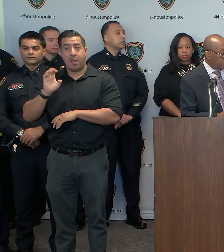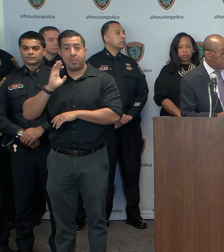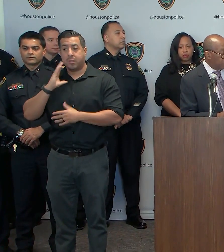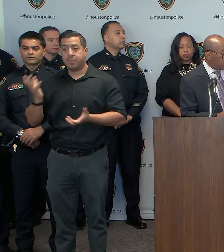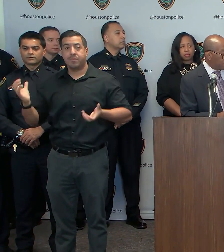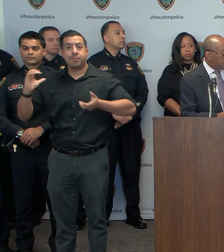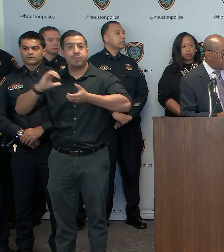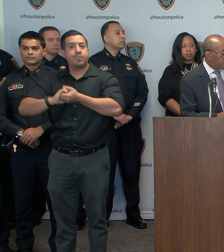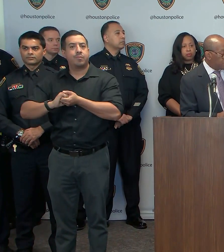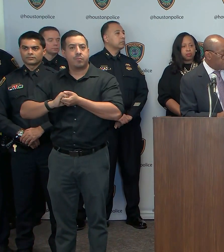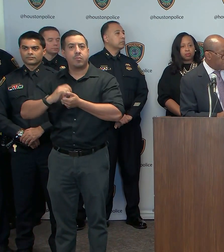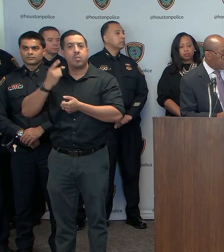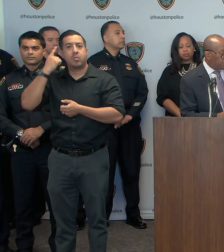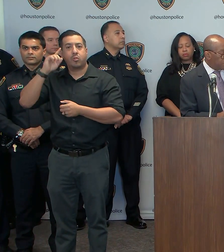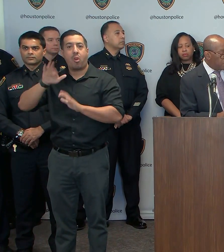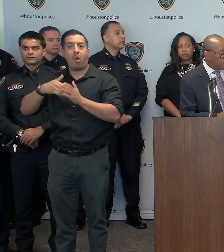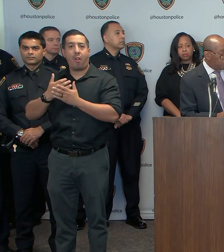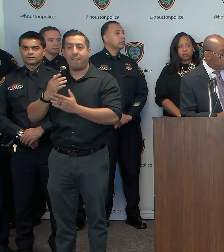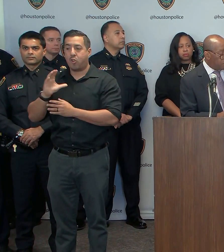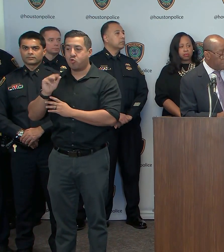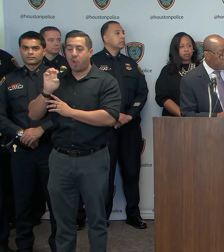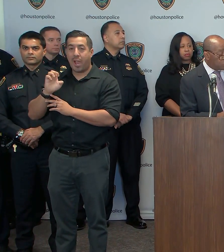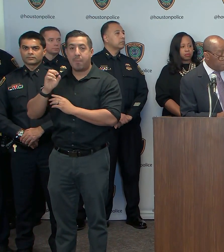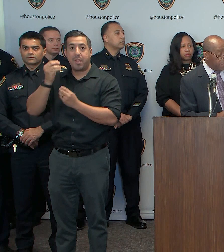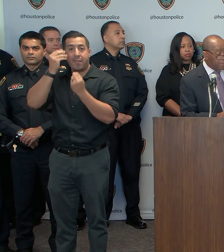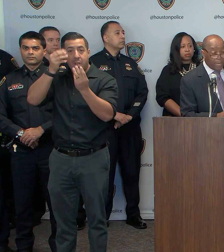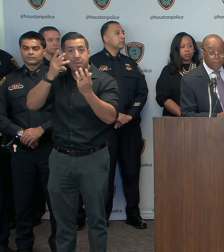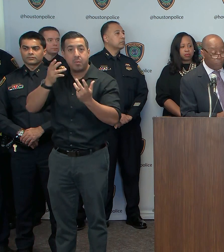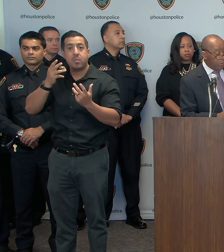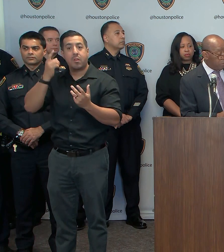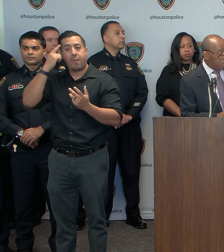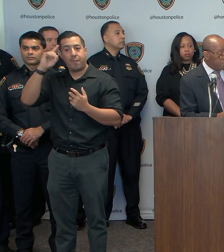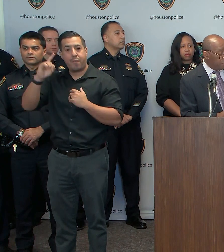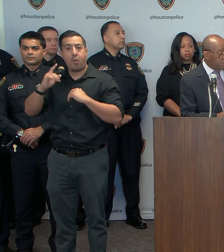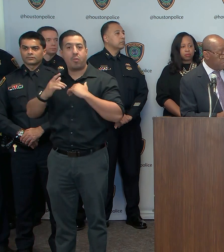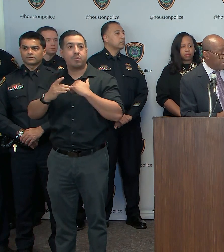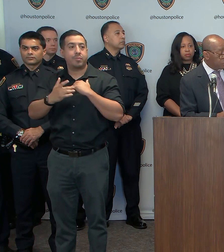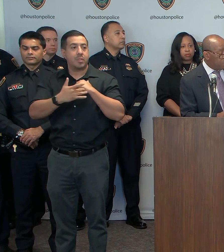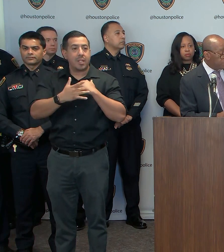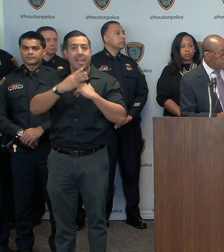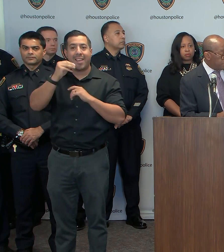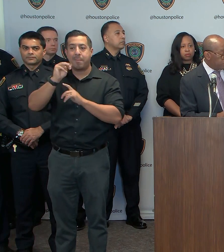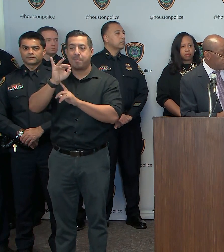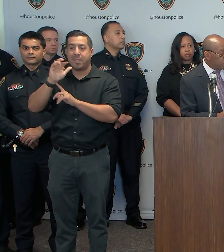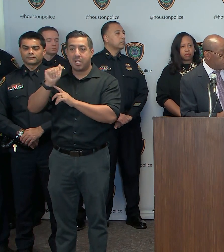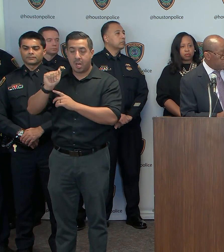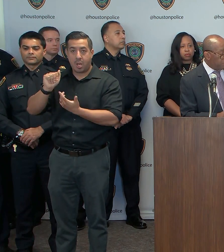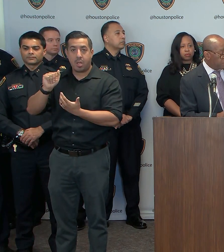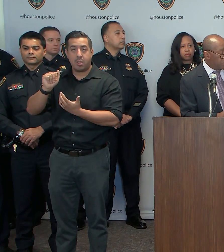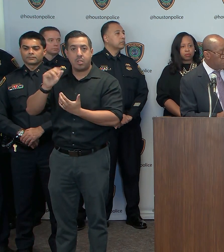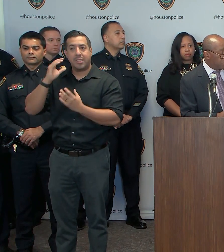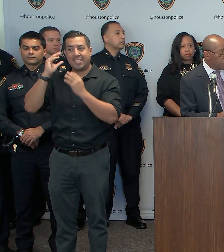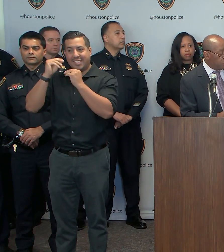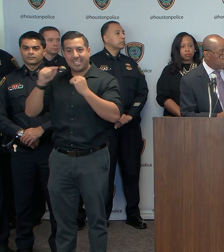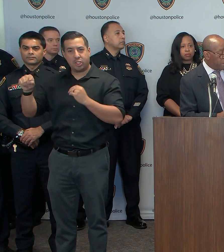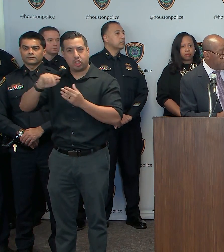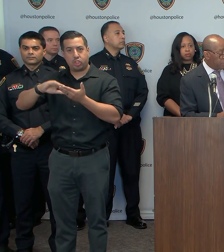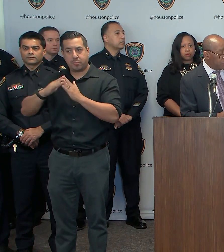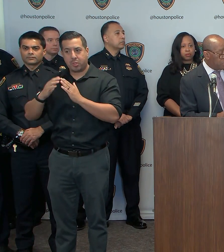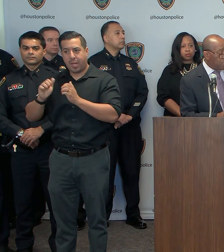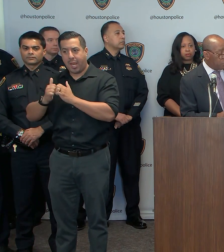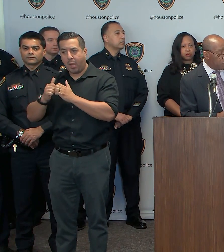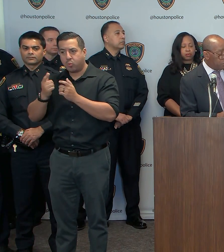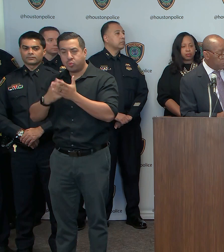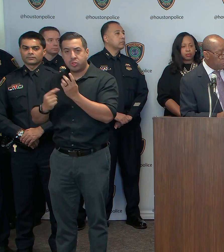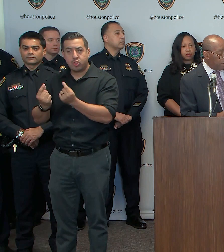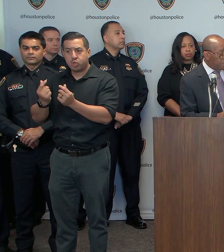to disseminate crime prevention information through both electronic and print media, as well as teaching those within the community new